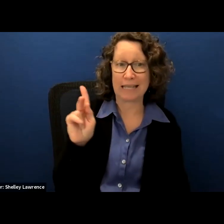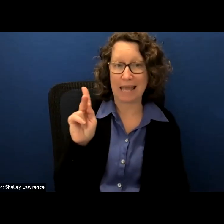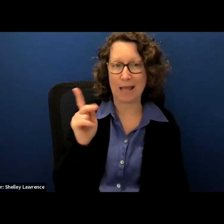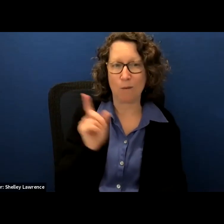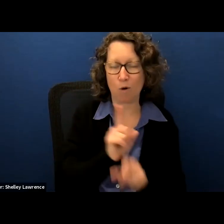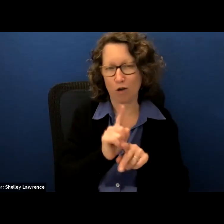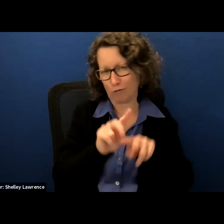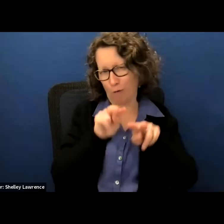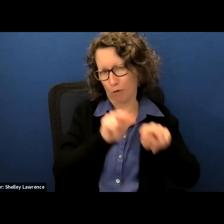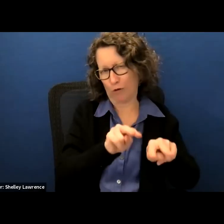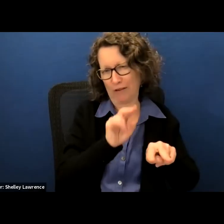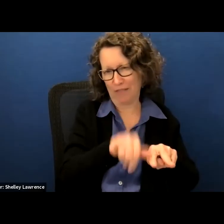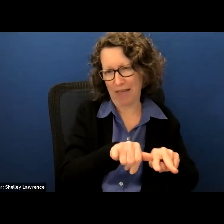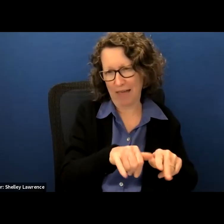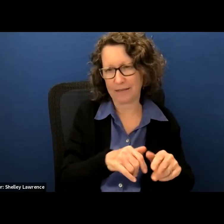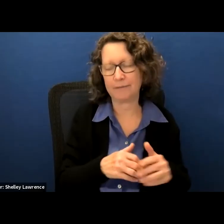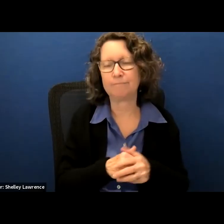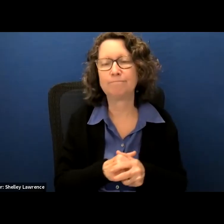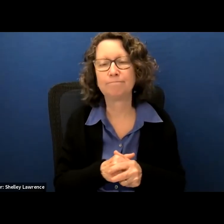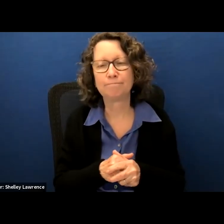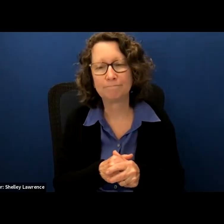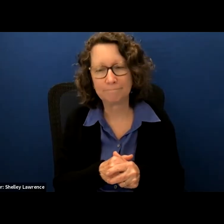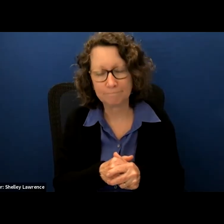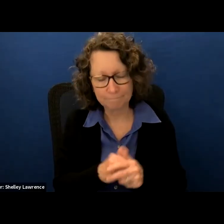taking a look at.